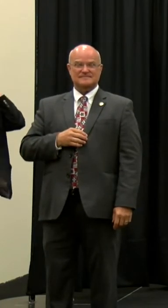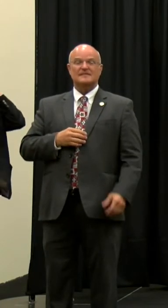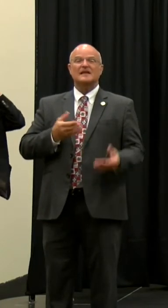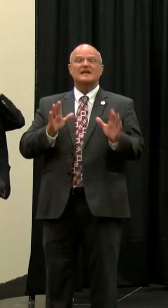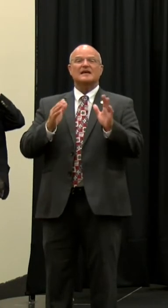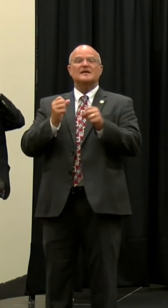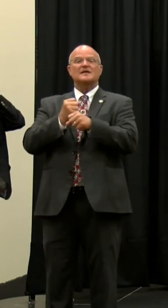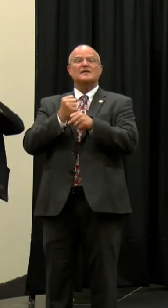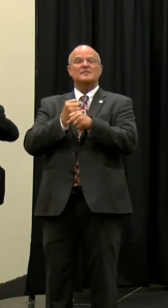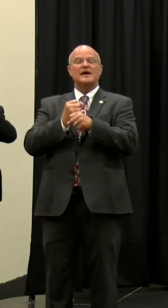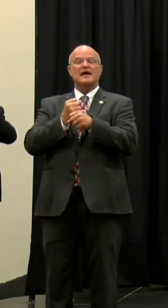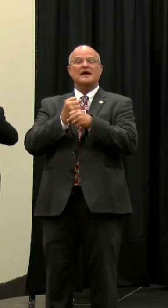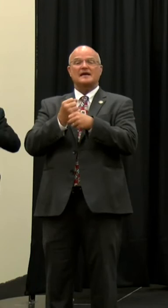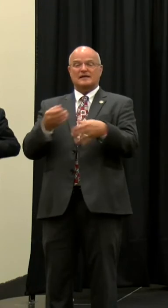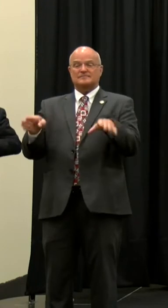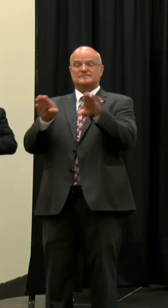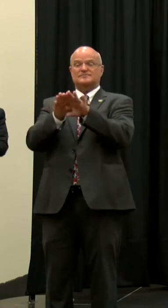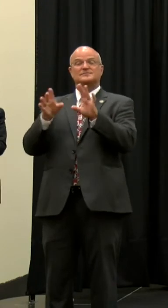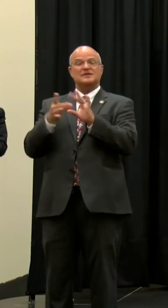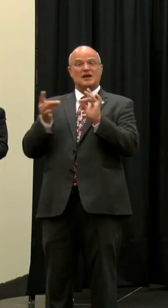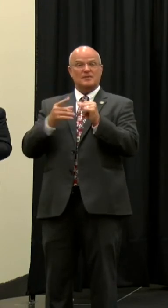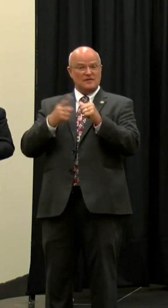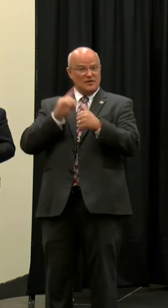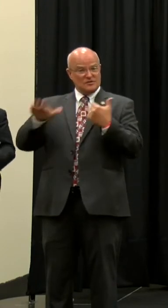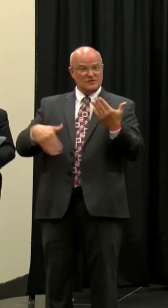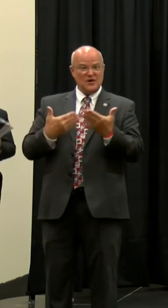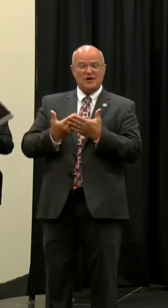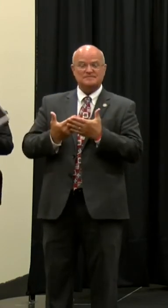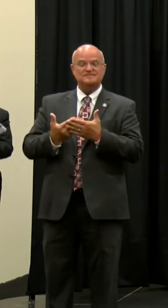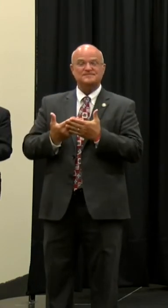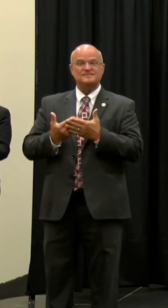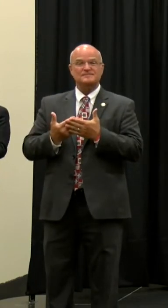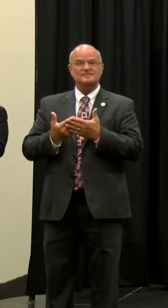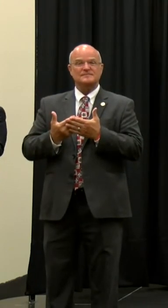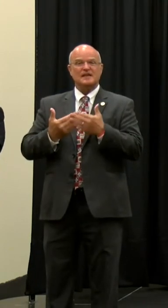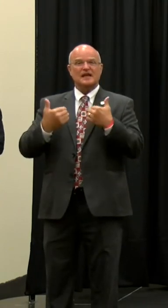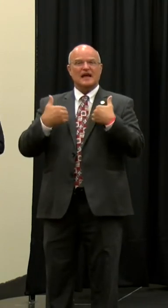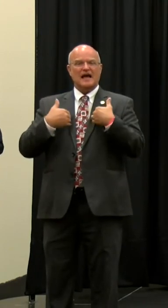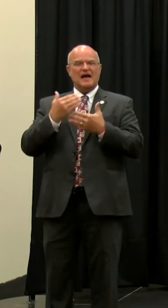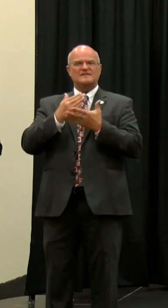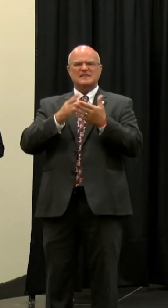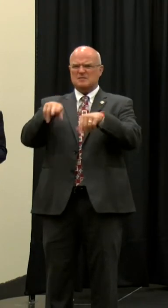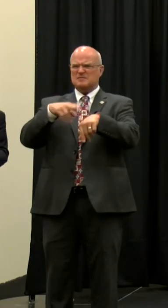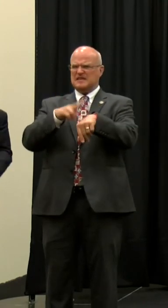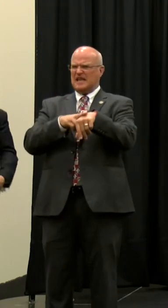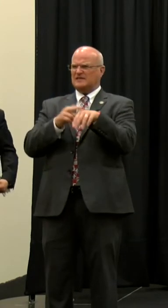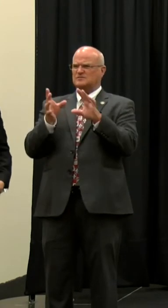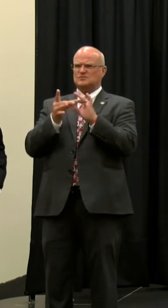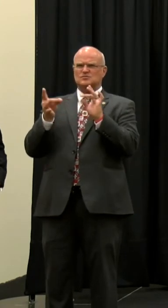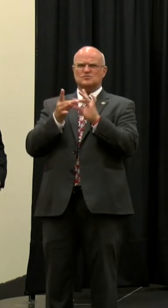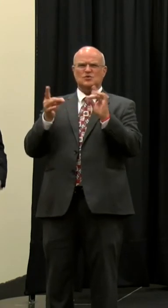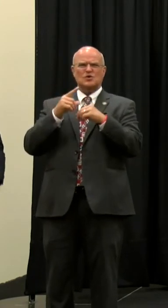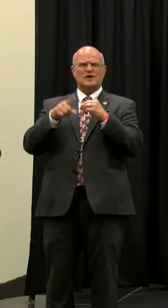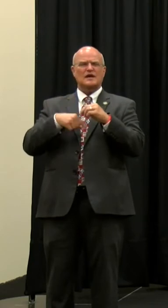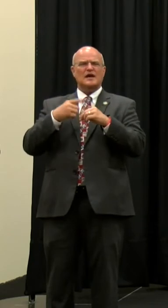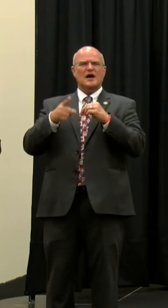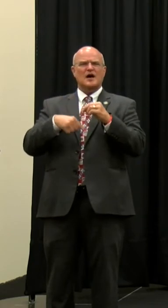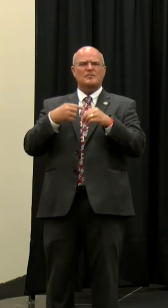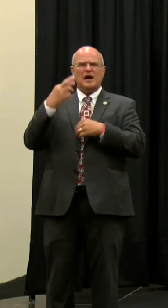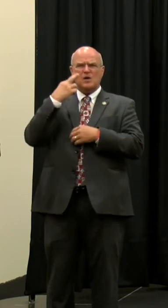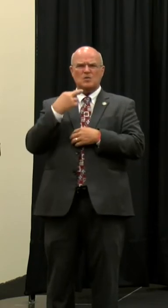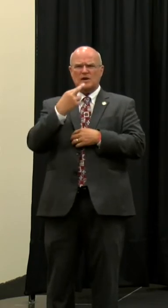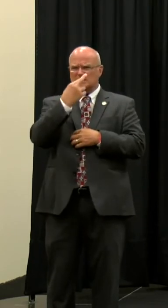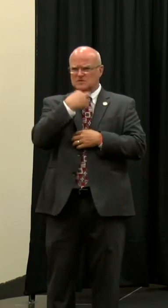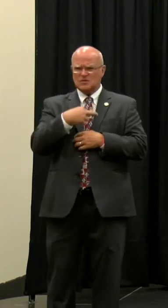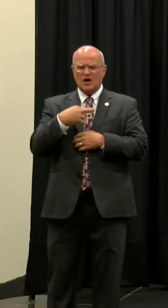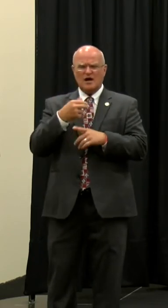Let me make a concluding comment. First of all, there was some national story about